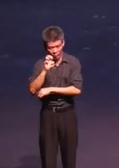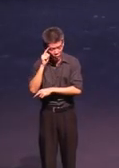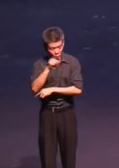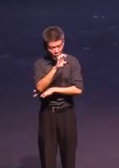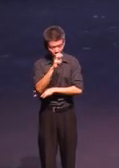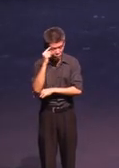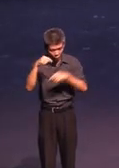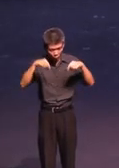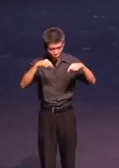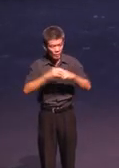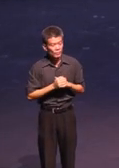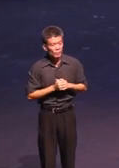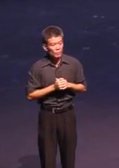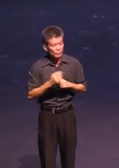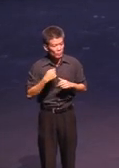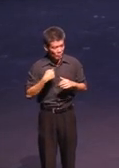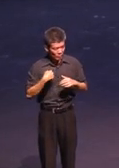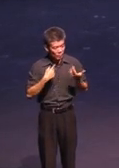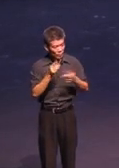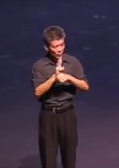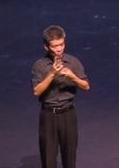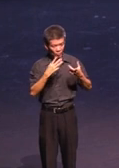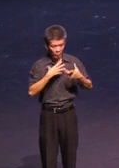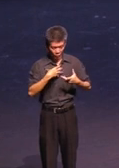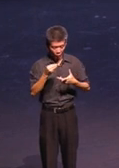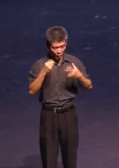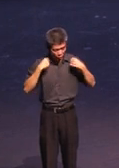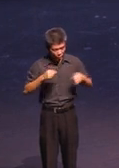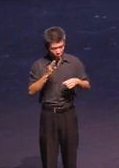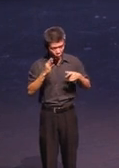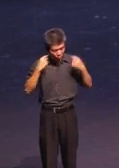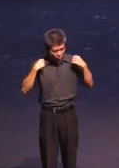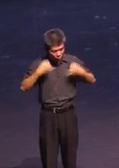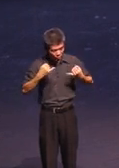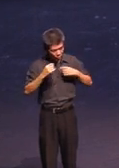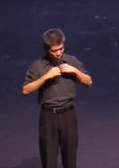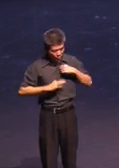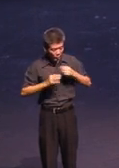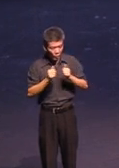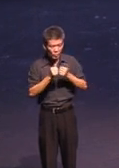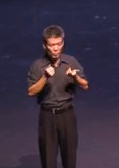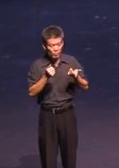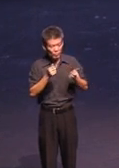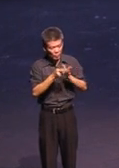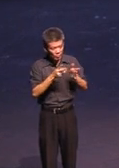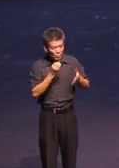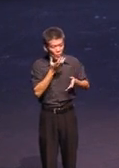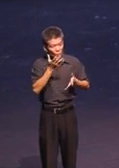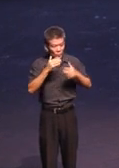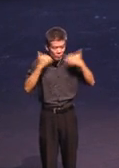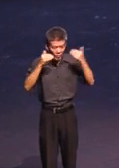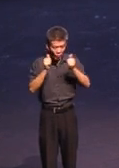your MC for today. I wear a white shirt with a blue jacket and a black bottom with a mini build and a warm